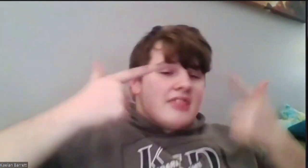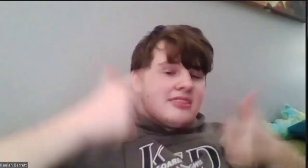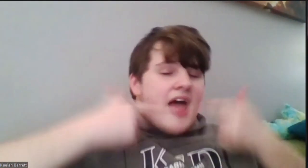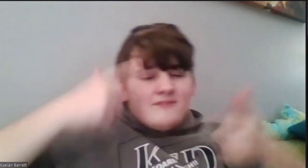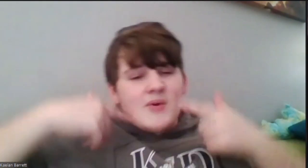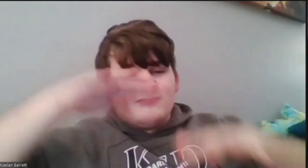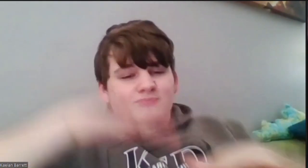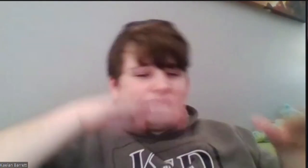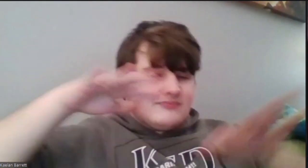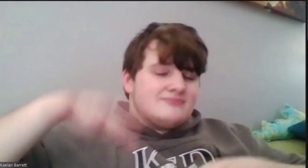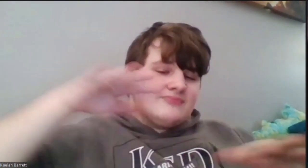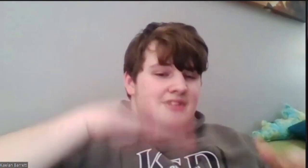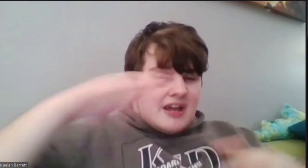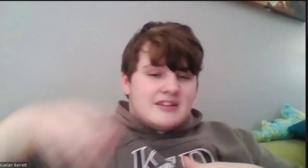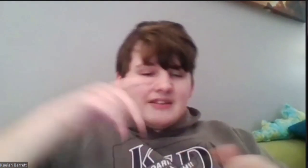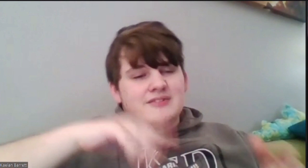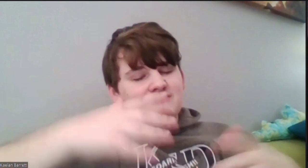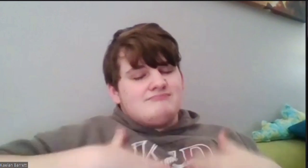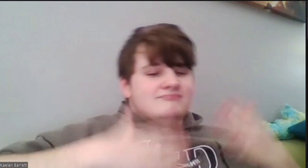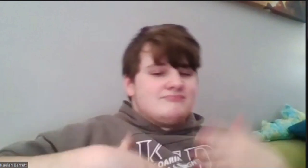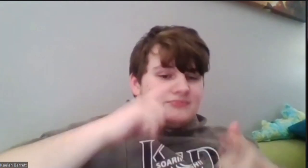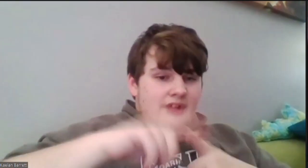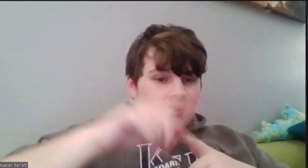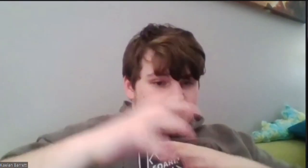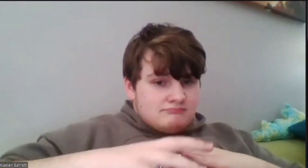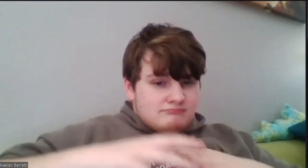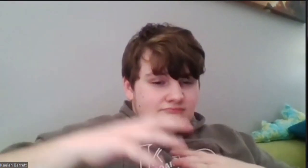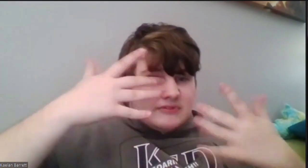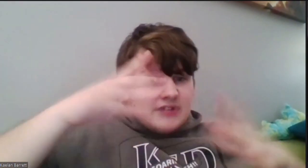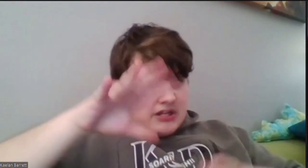on and eat. And they just have a good old time with their party.